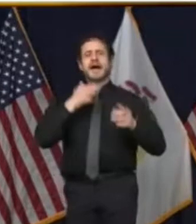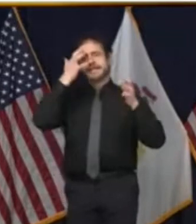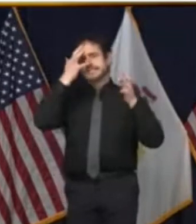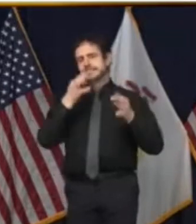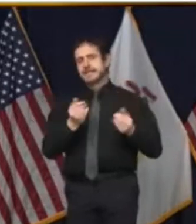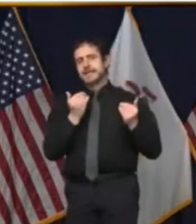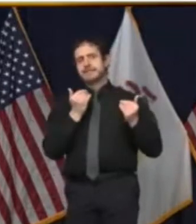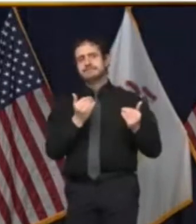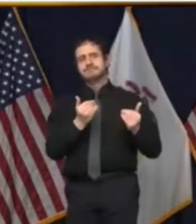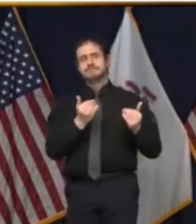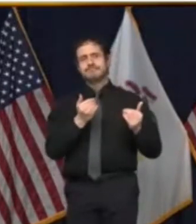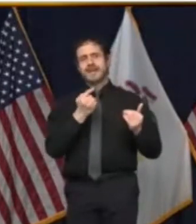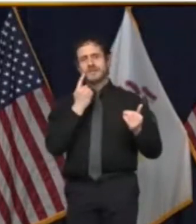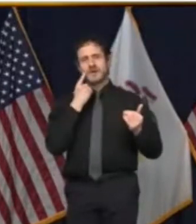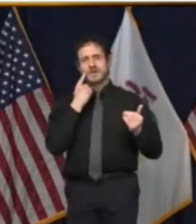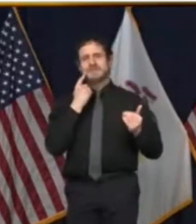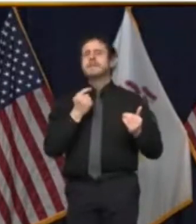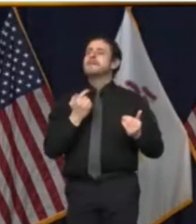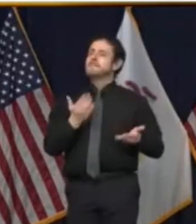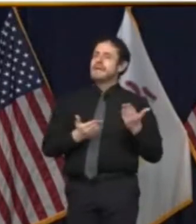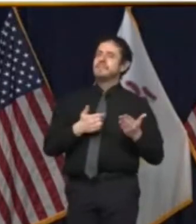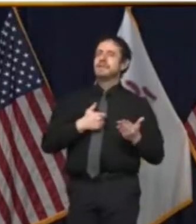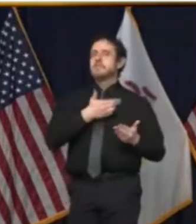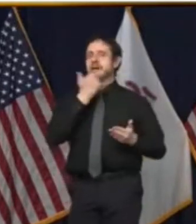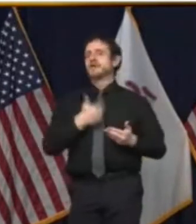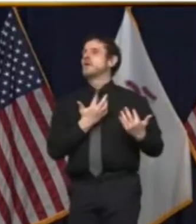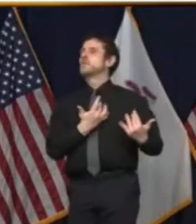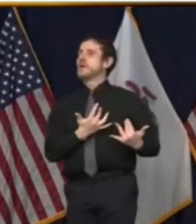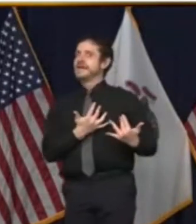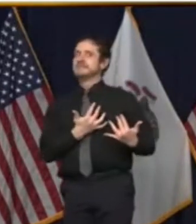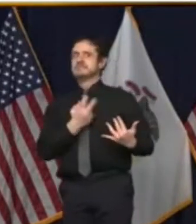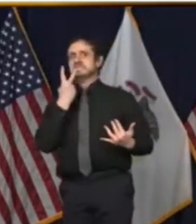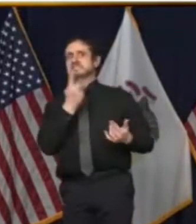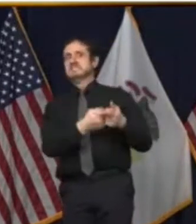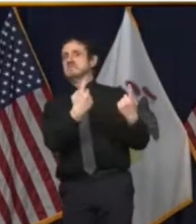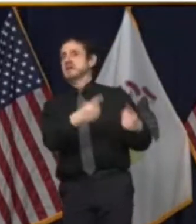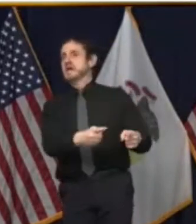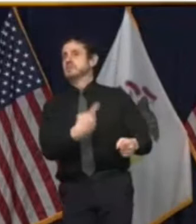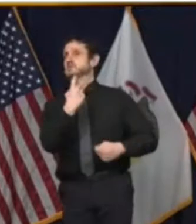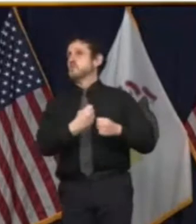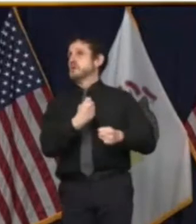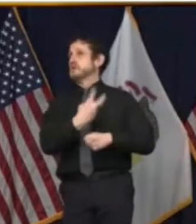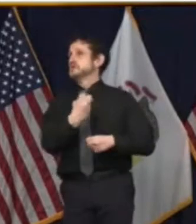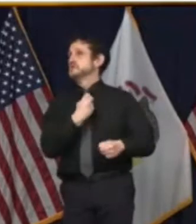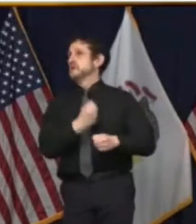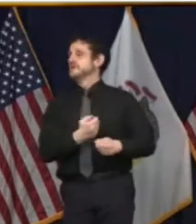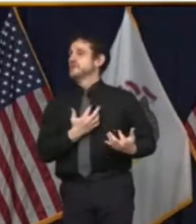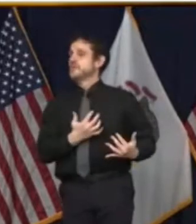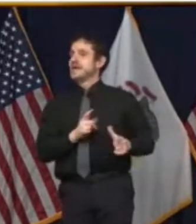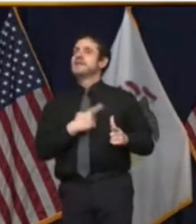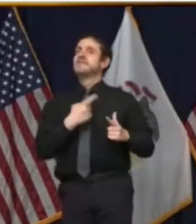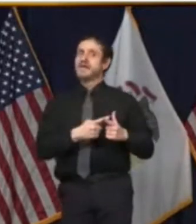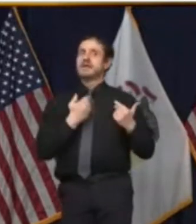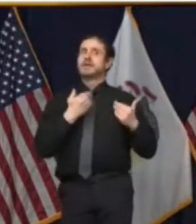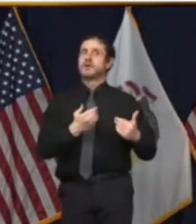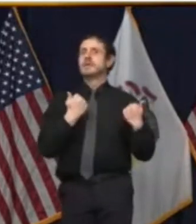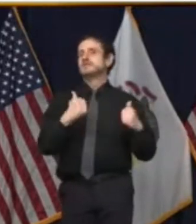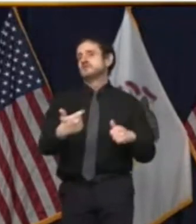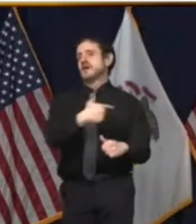were of the mindset of, I'll wait a year or two and then I'll try it. But